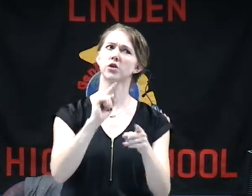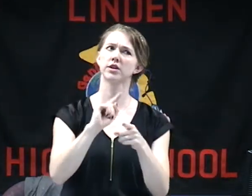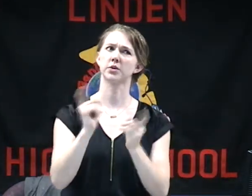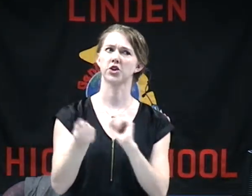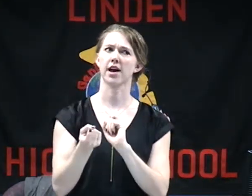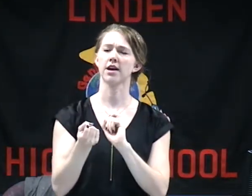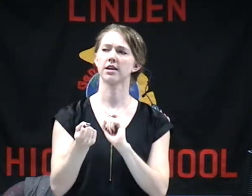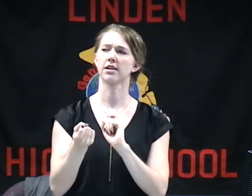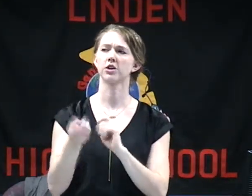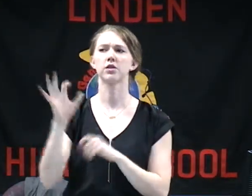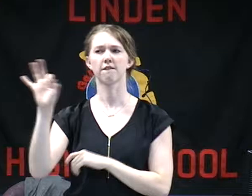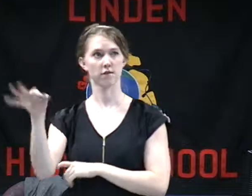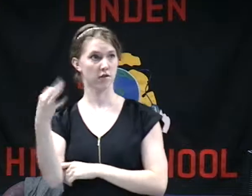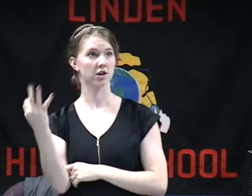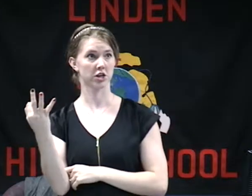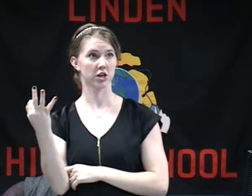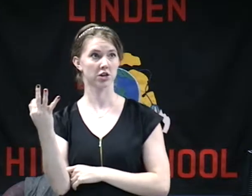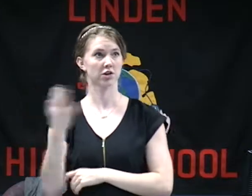No, you could switch that.